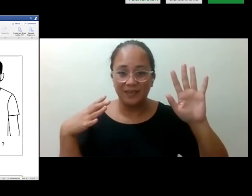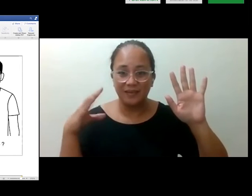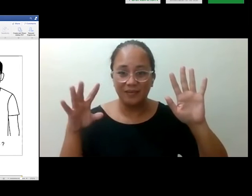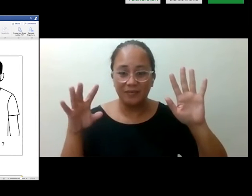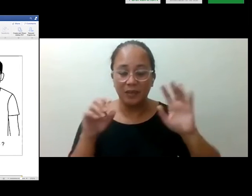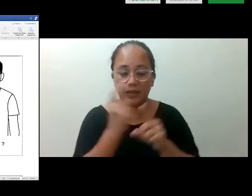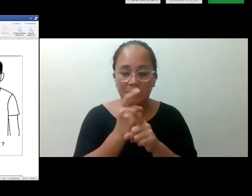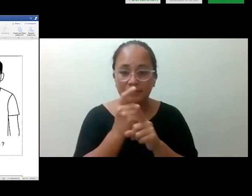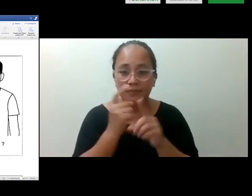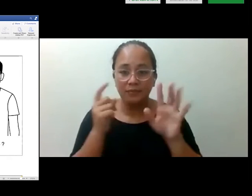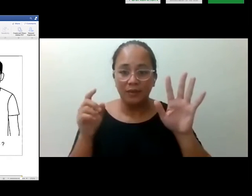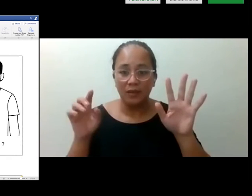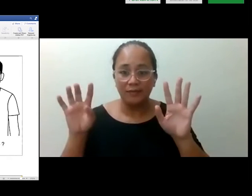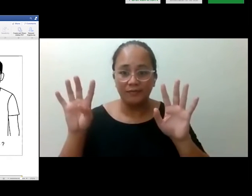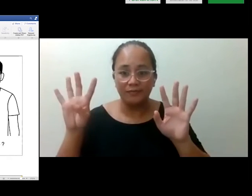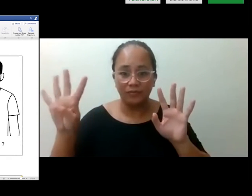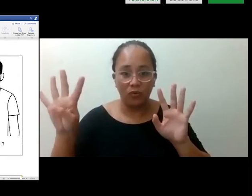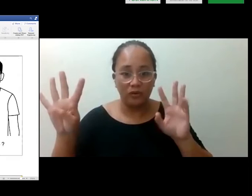right. Yeah,